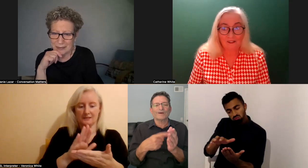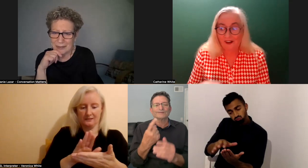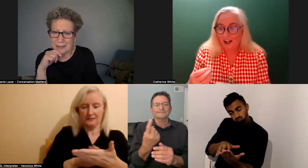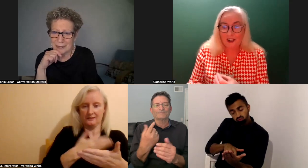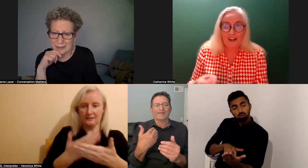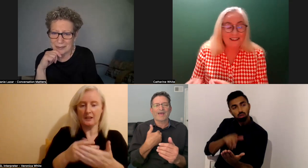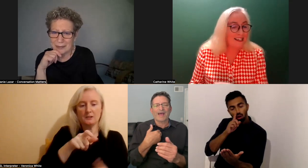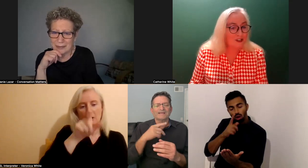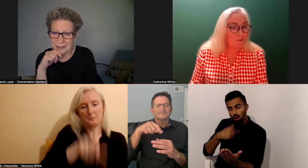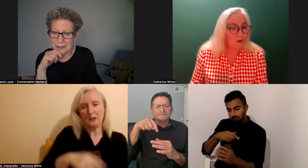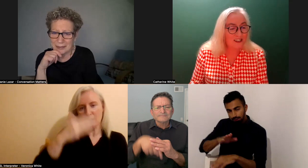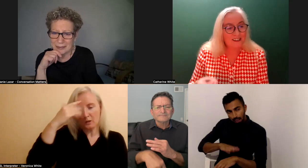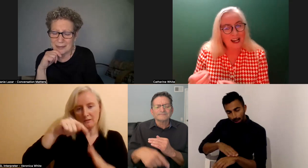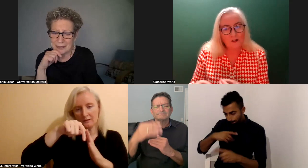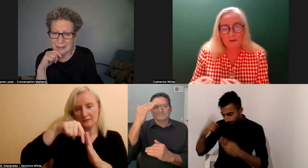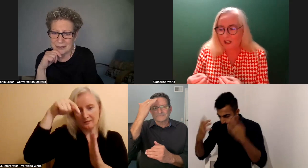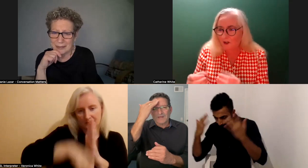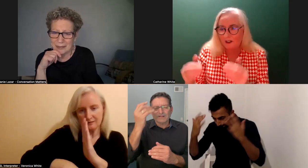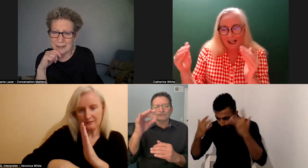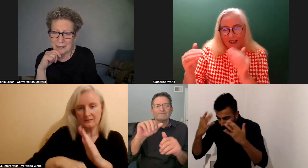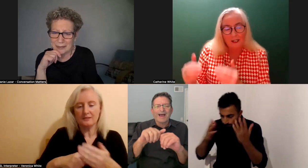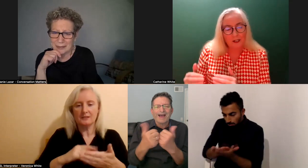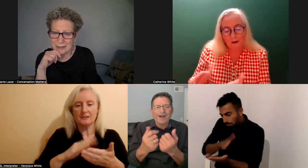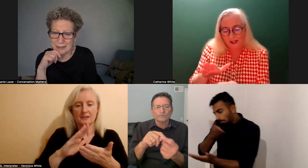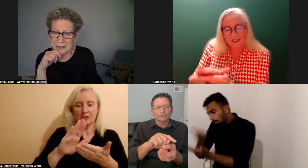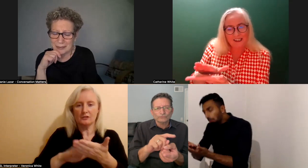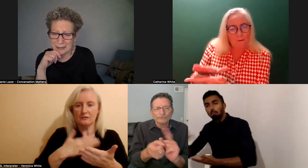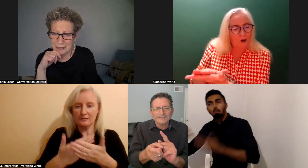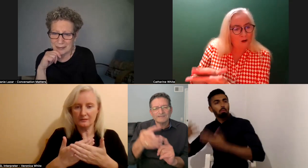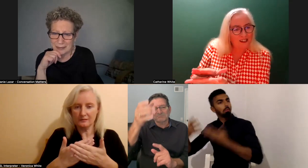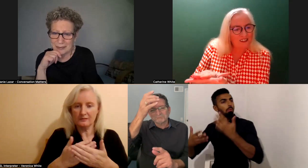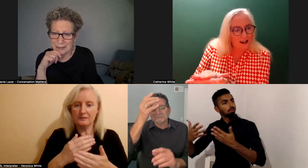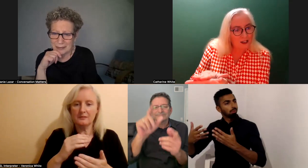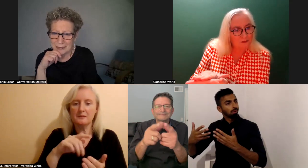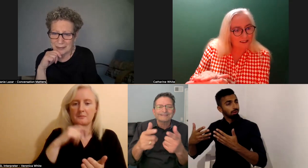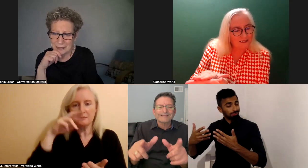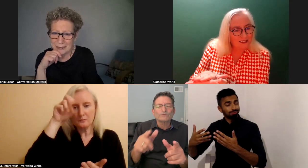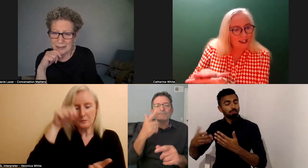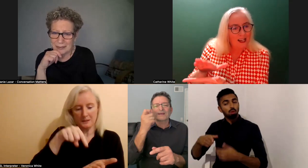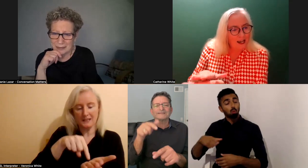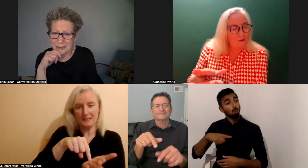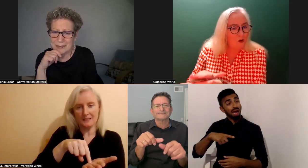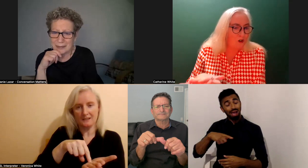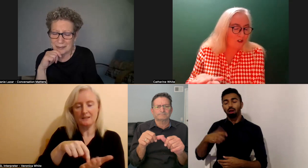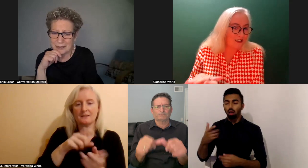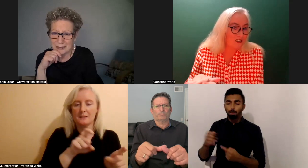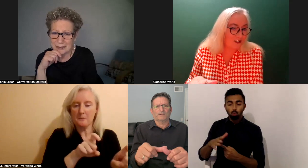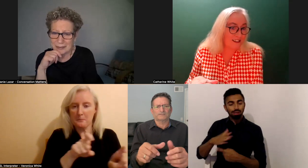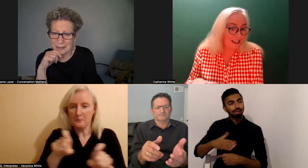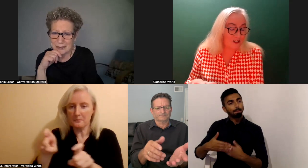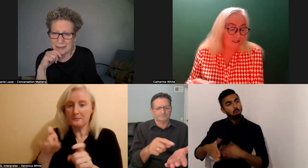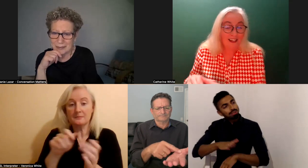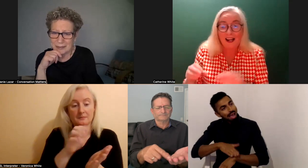knowledge of the translation process and how to make sure that because it's a permanent document, a lot more work goes